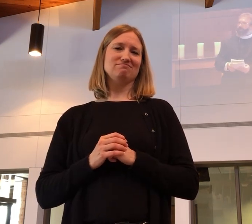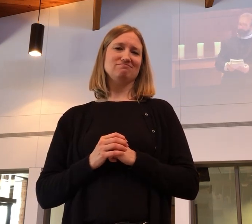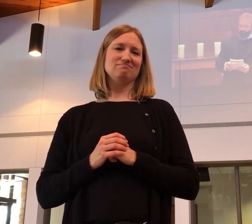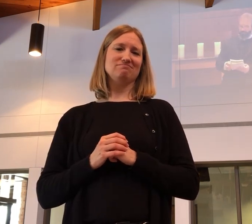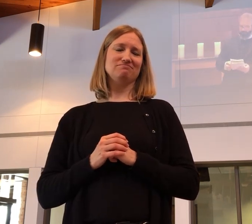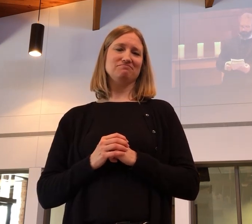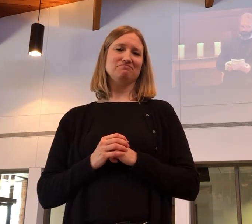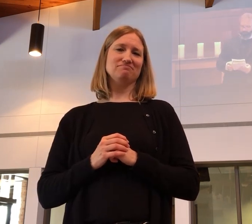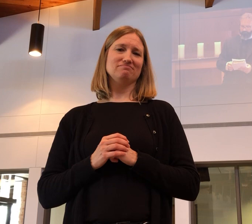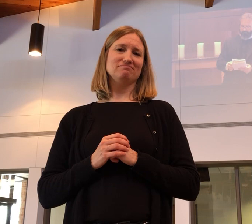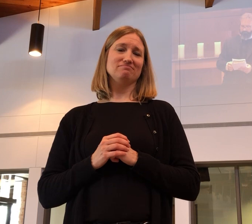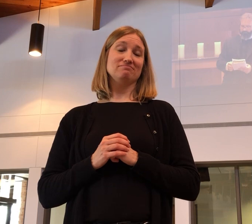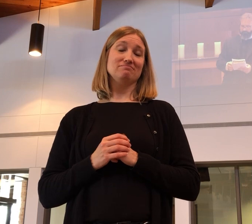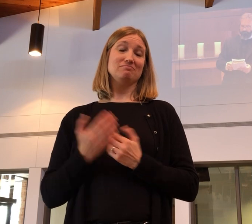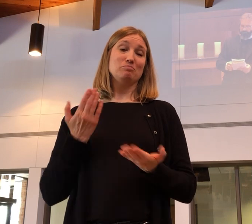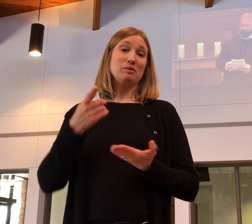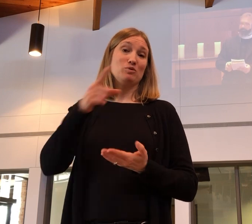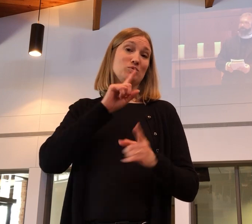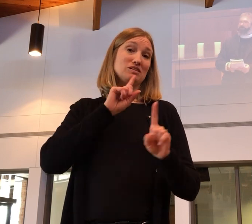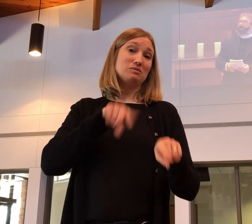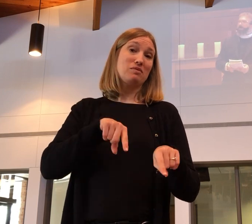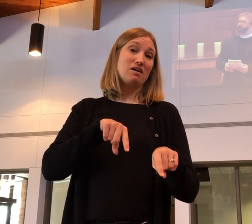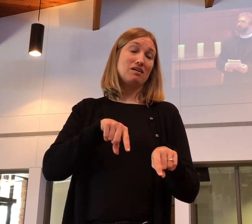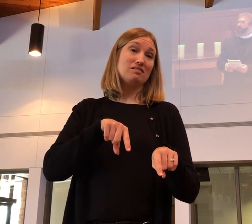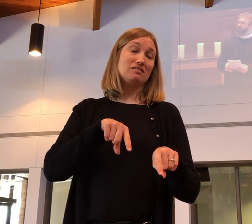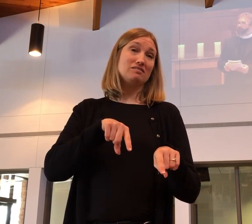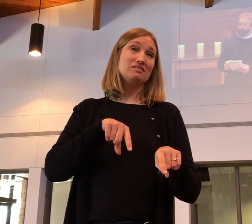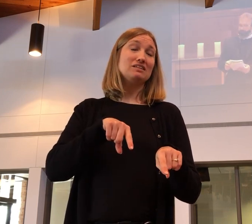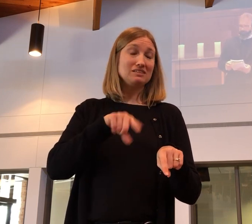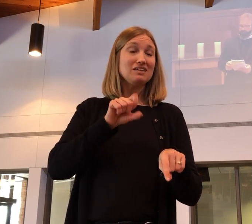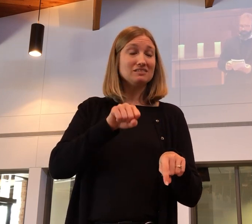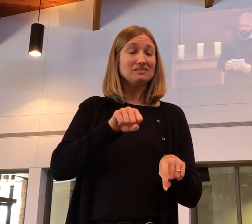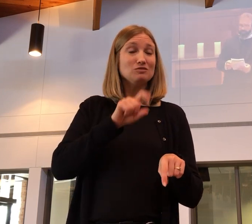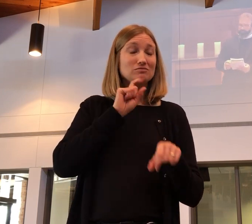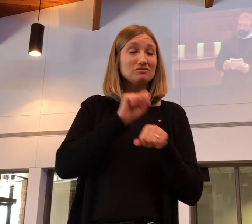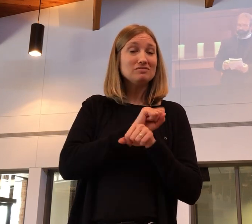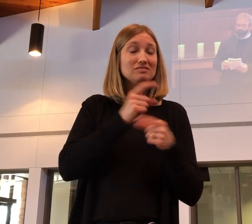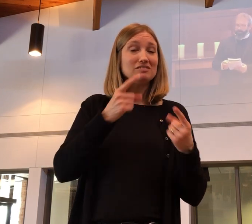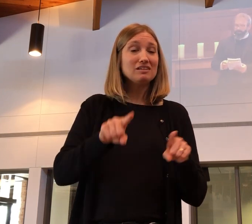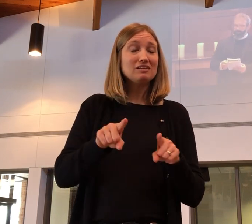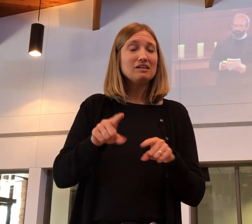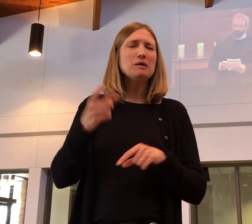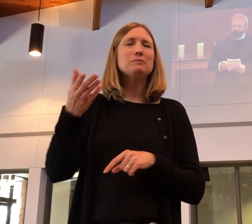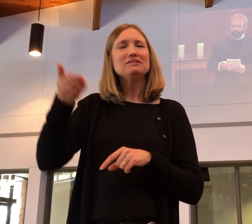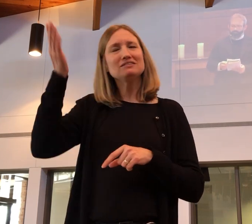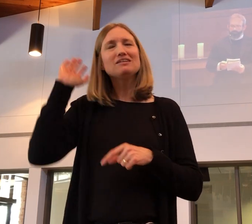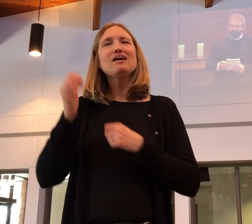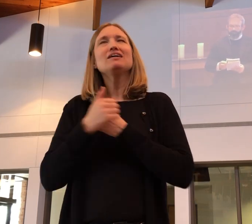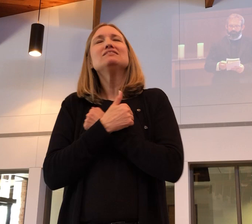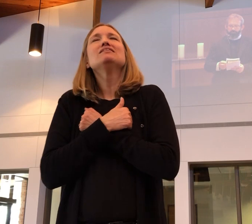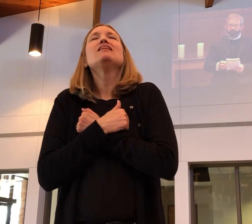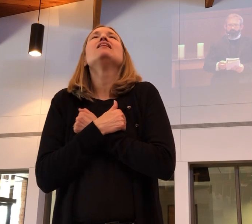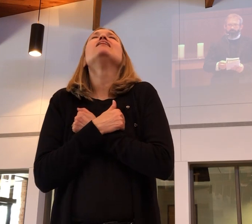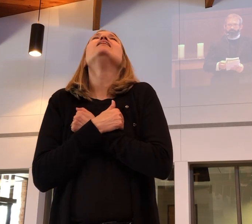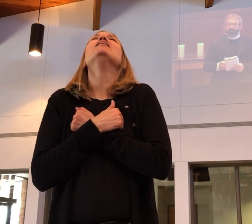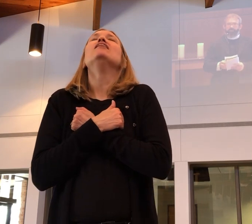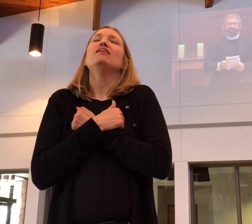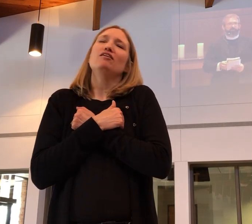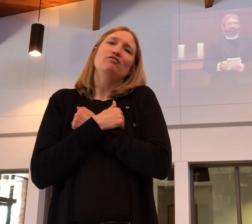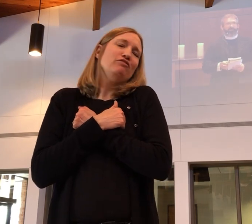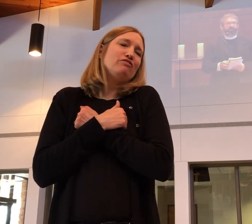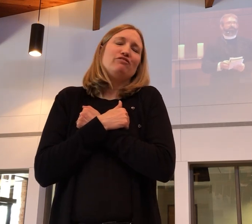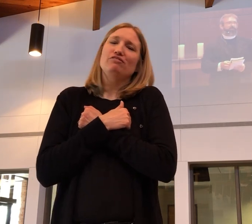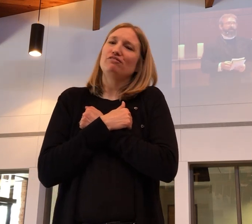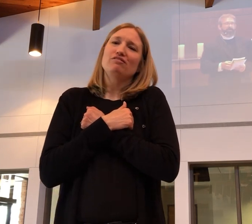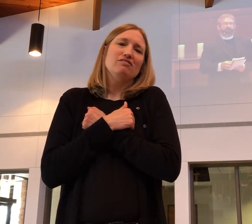It may be. But God's love reaches out so far. We should